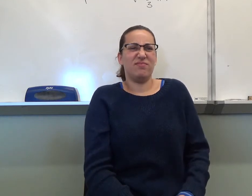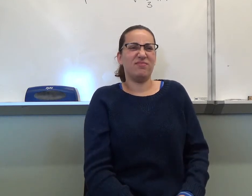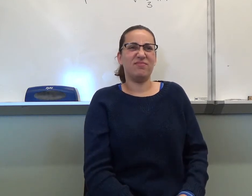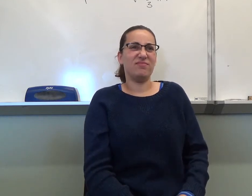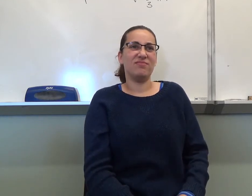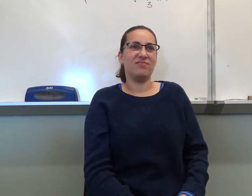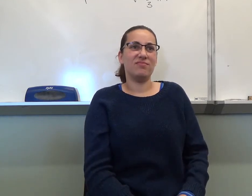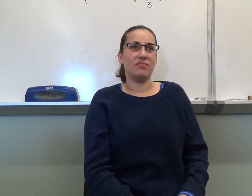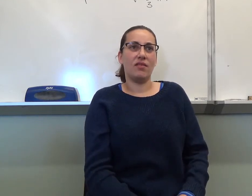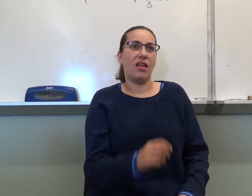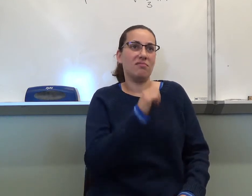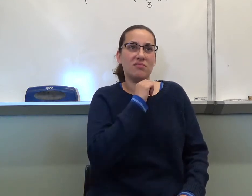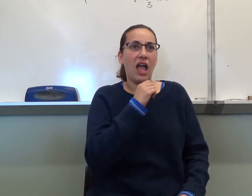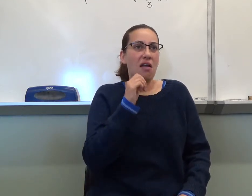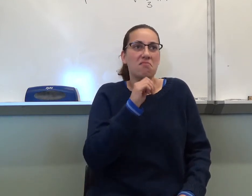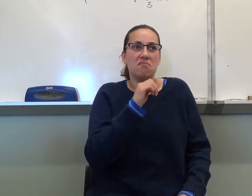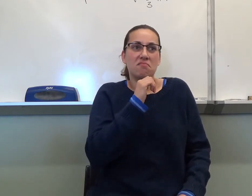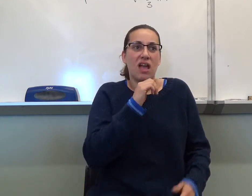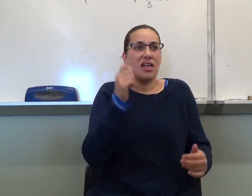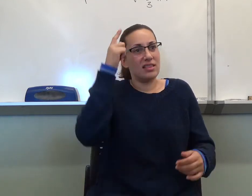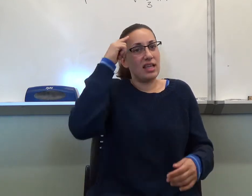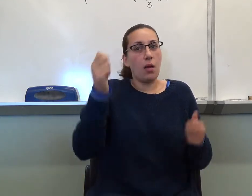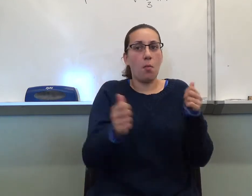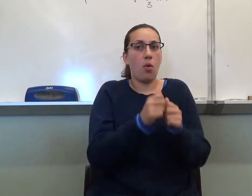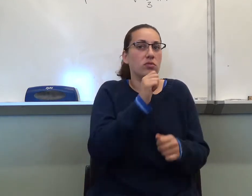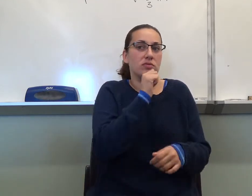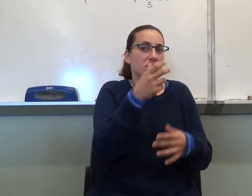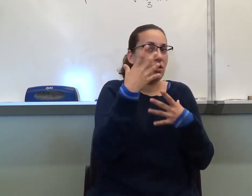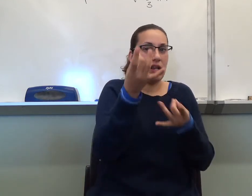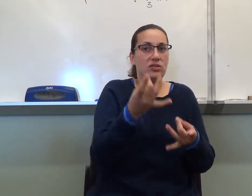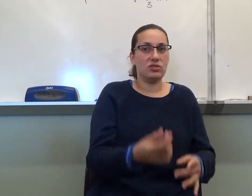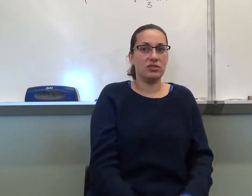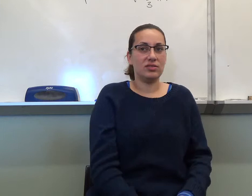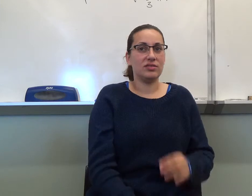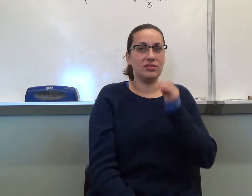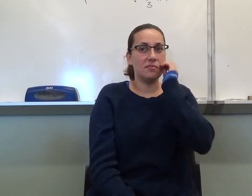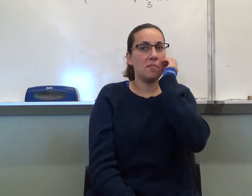total volume. Okay, now this is half of the sphere here, and the other half is over here.